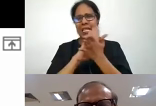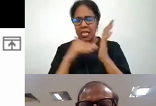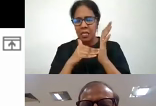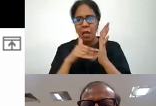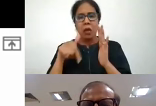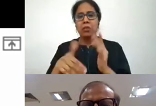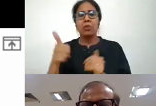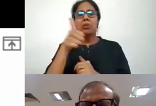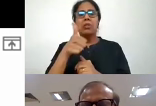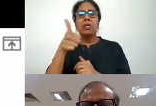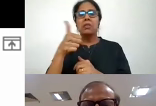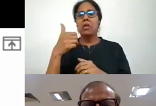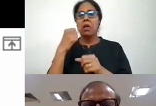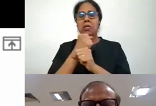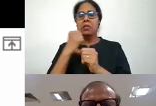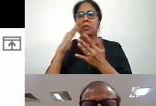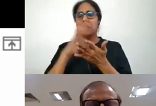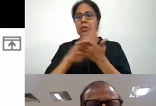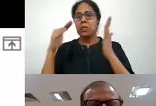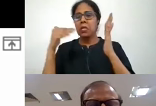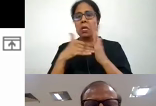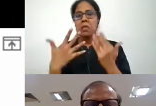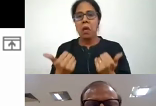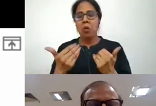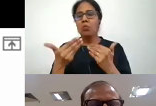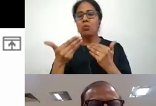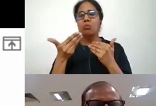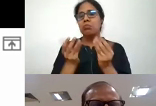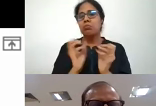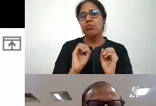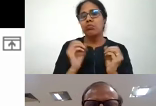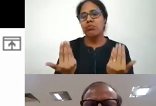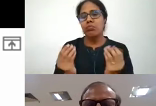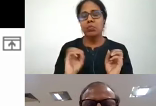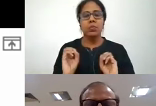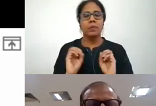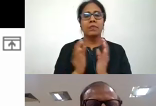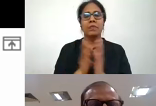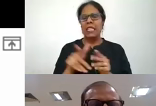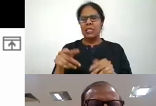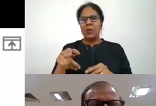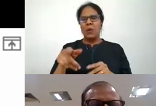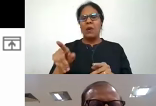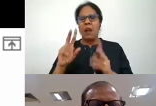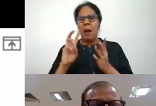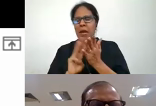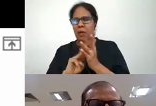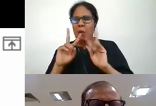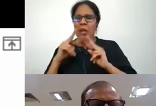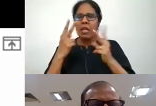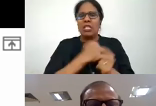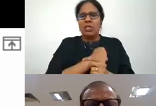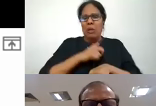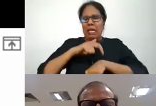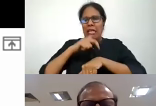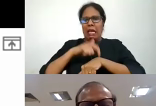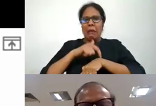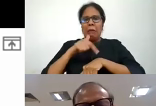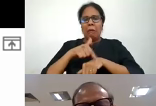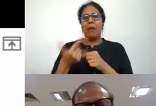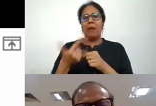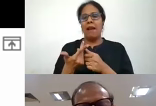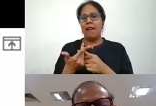as well as… Dr. Rajkumar, I'd hate to interrupt you. I just want to tell you that we are running behind slightly. Can you please speak up? last slide is